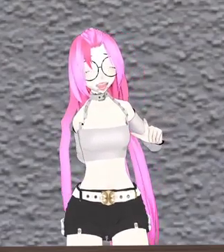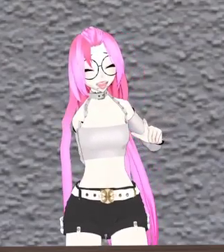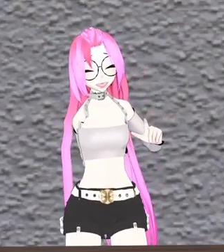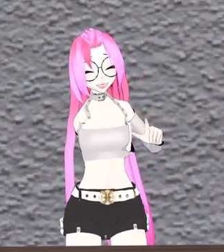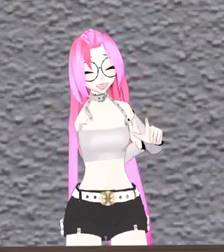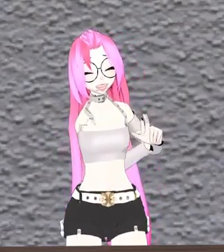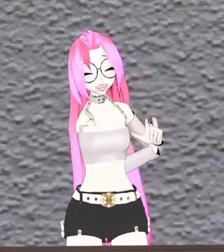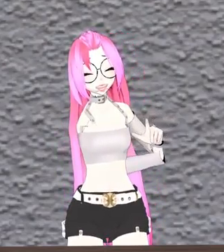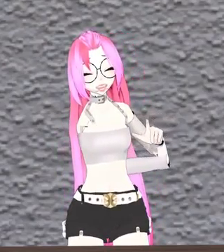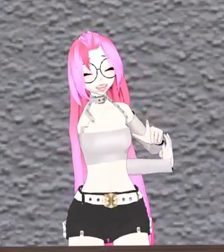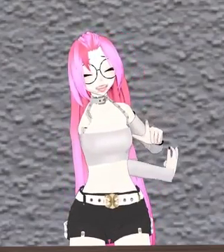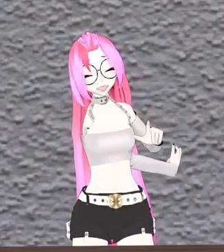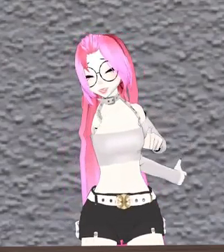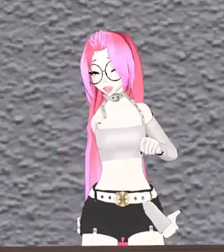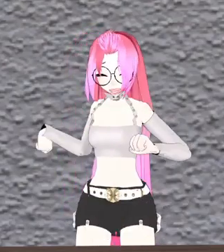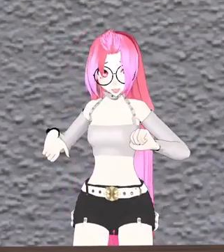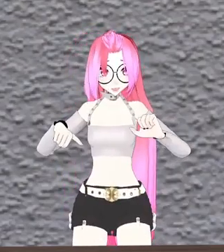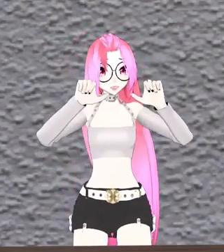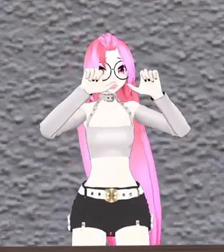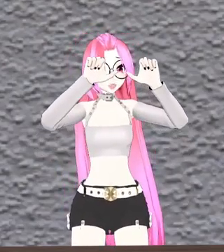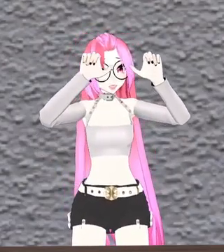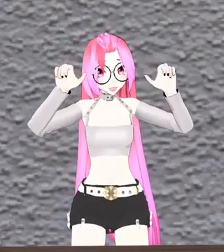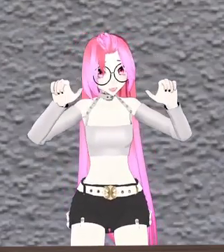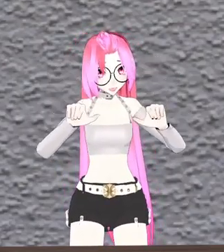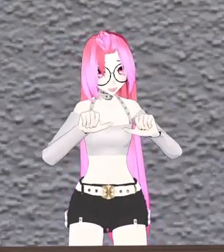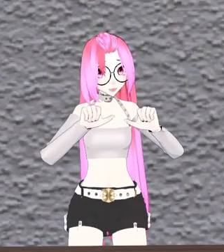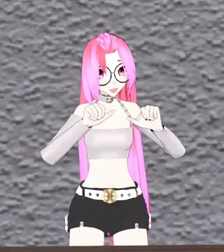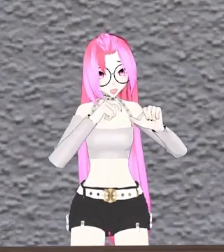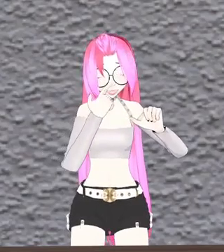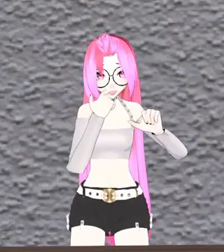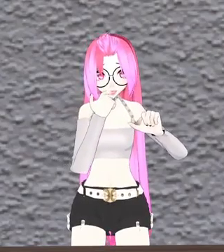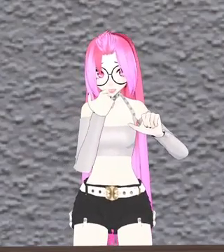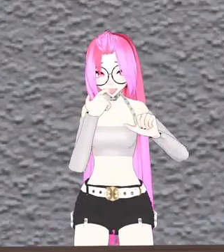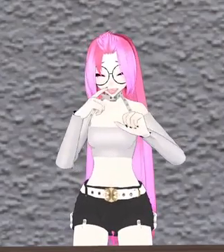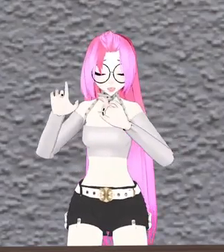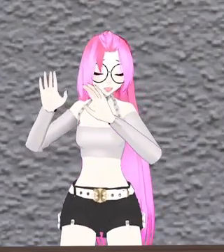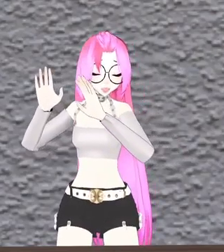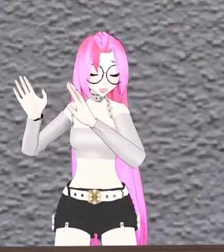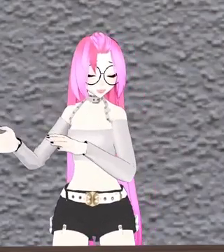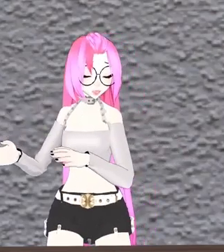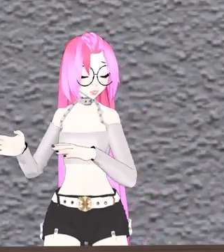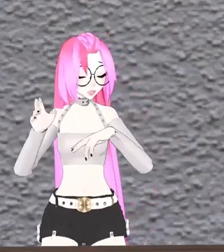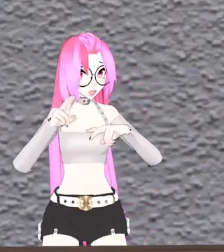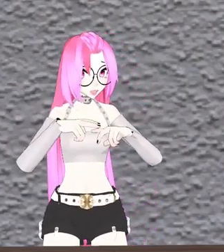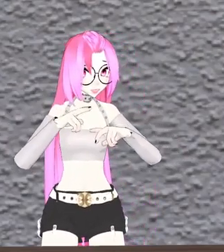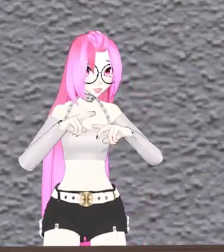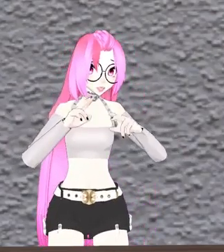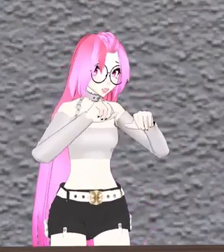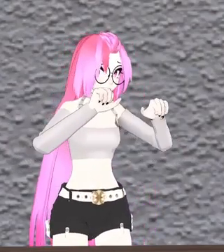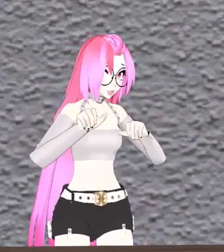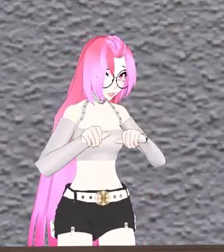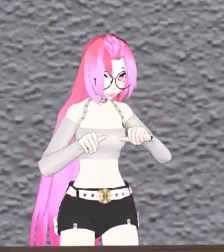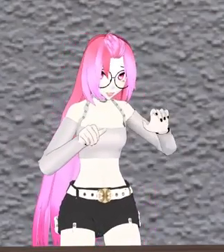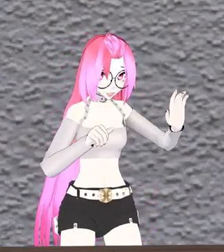Yeah, that too. Yeah. Okay, I'm sorry. Okay. Yeah. I just remembered. This is space, like, there is a space that you can sit in. There is a space over